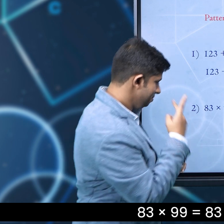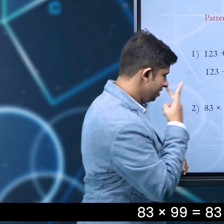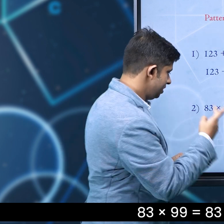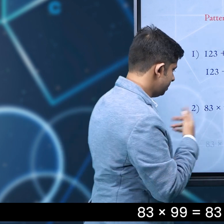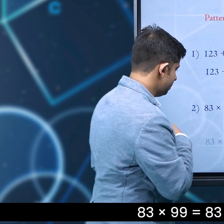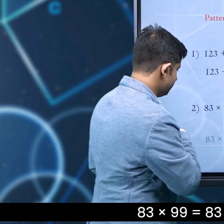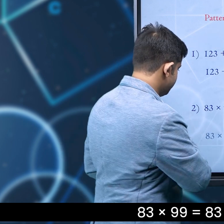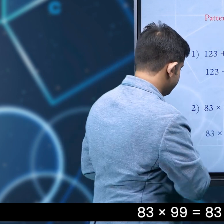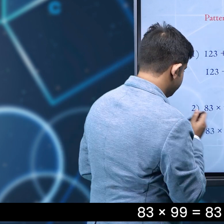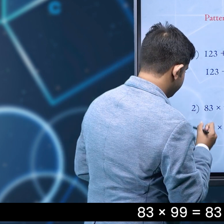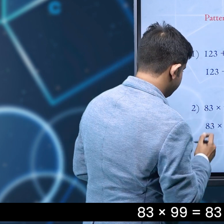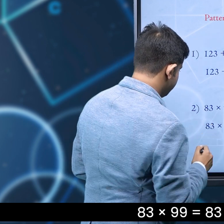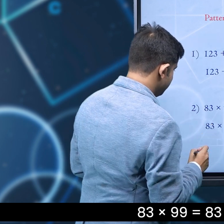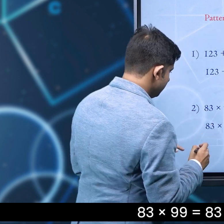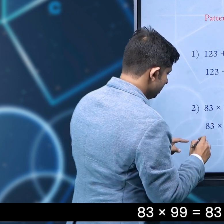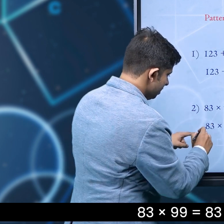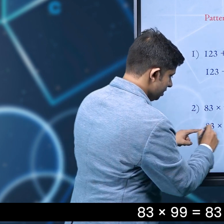83 into 99 is equal to